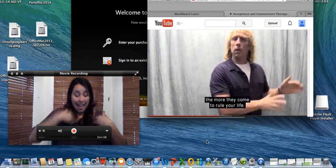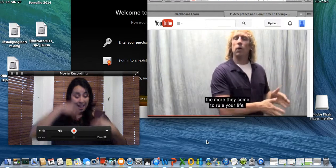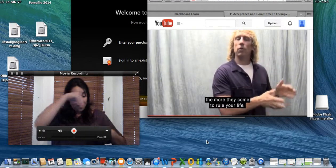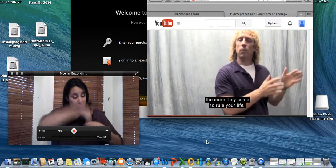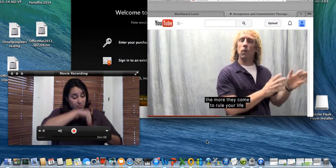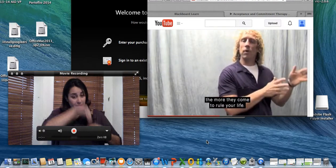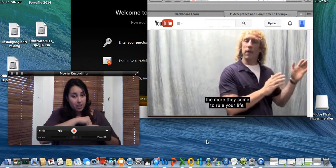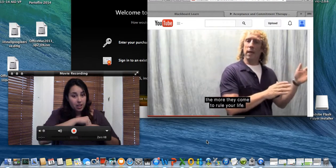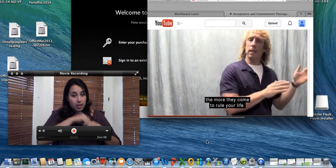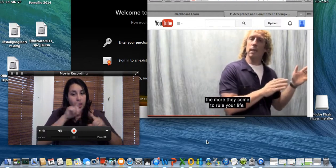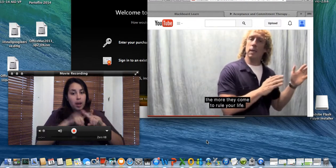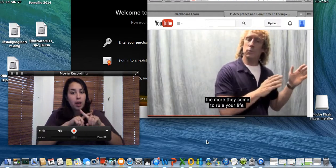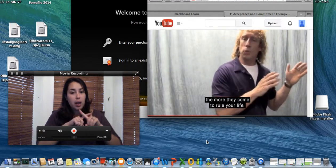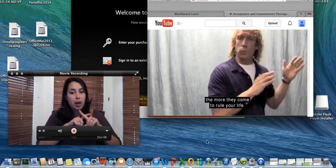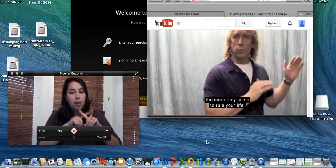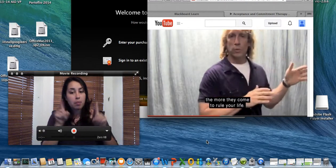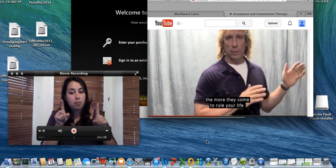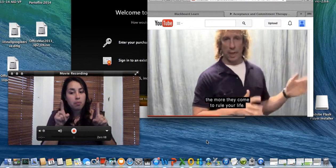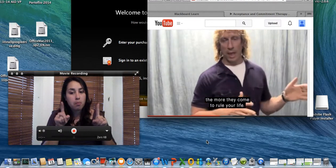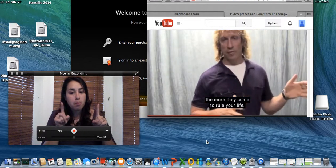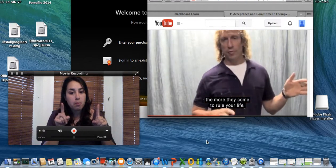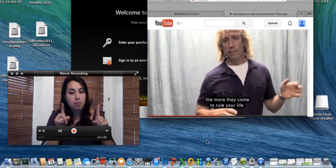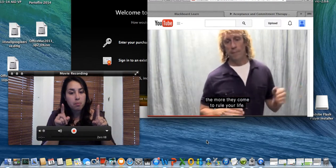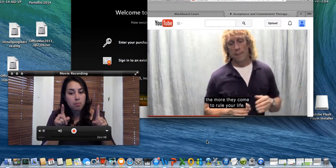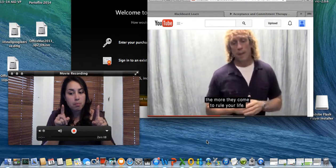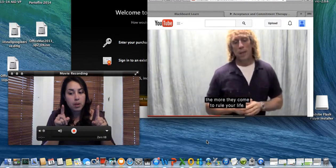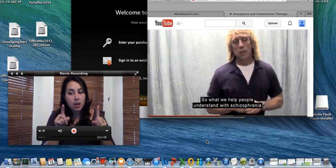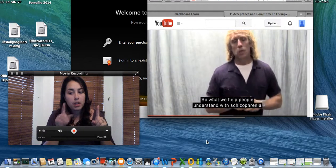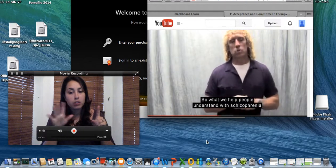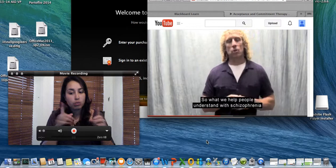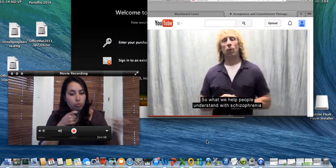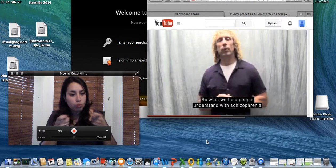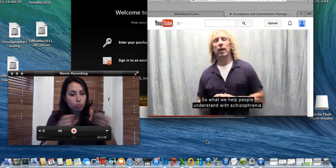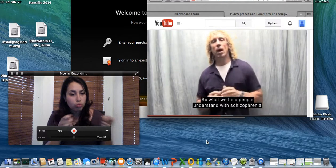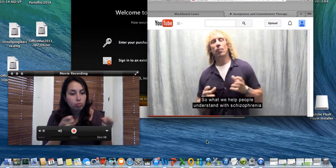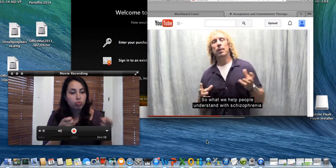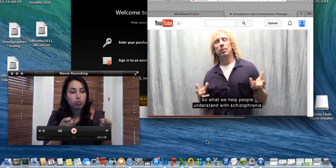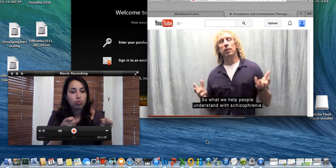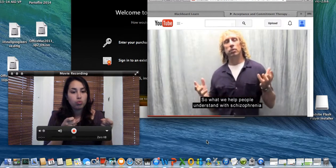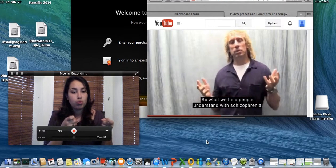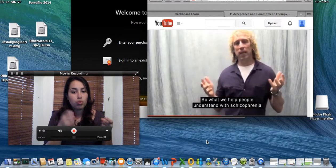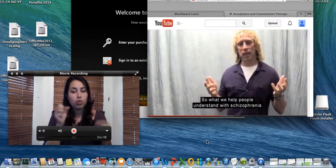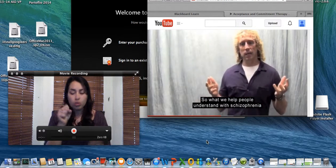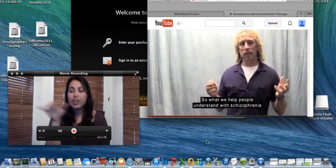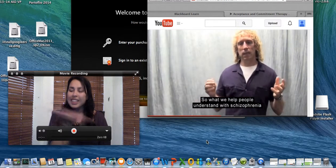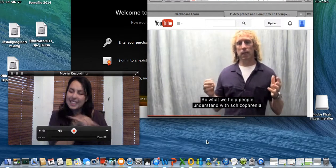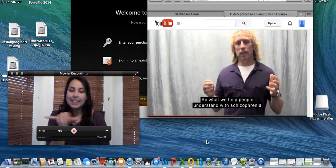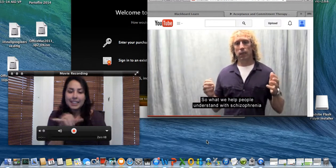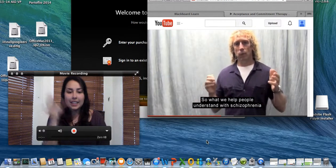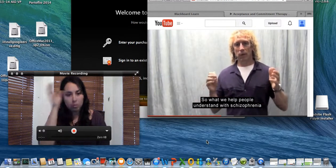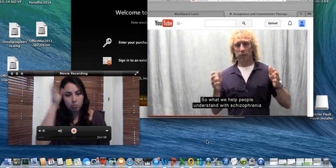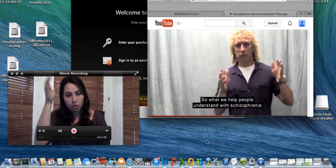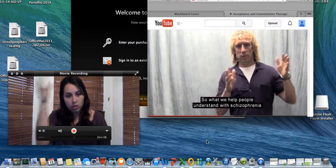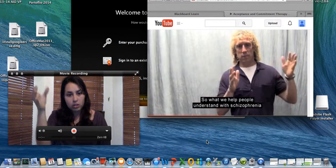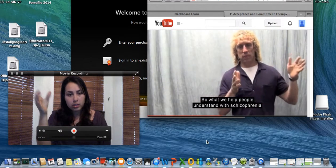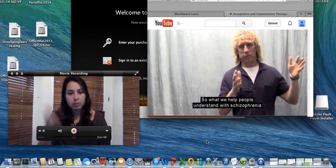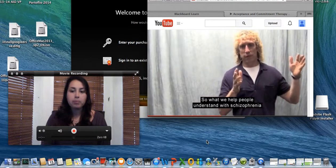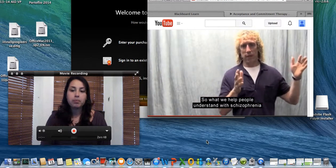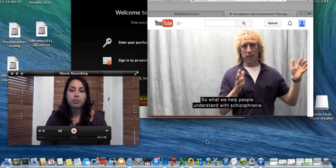them, the more they come to rule your life. So what we help people understand